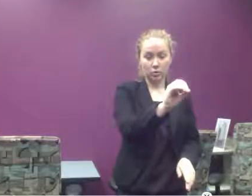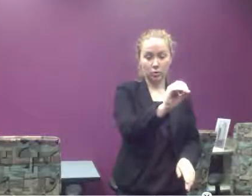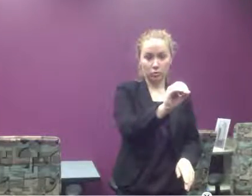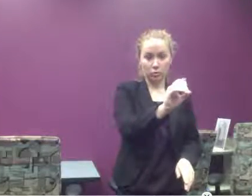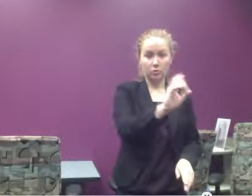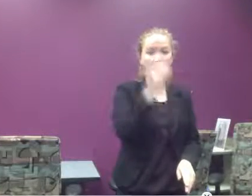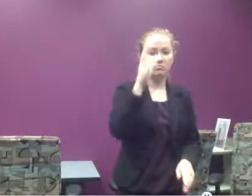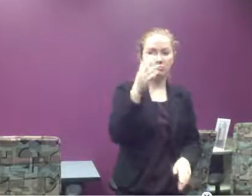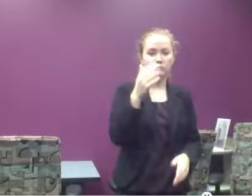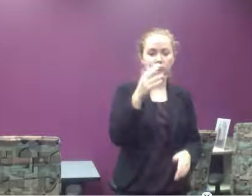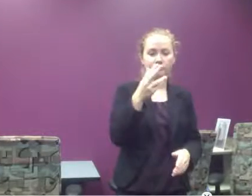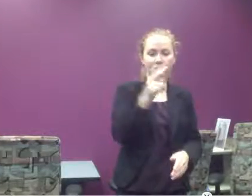to New Mexico.